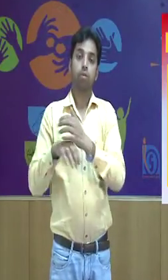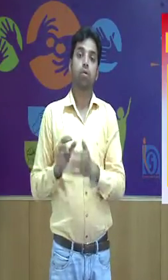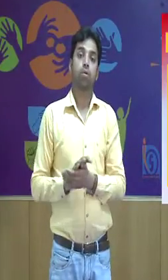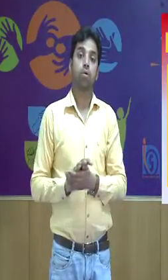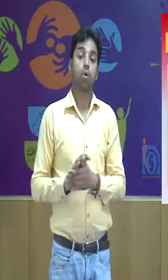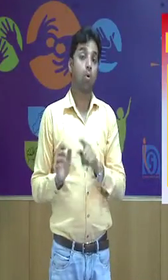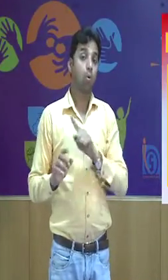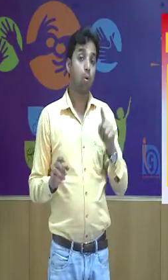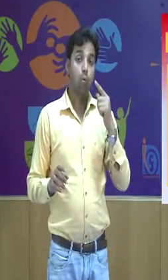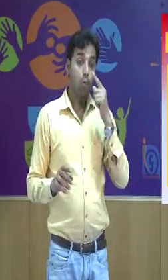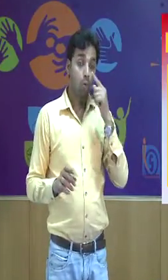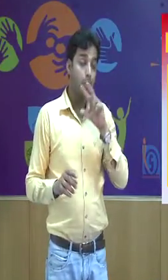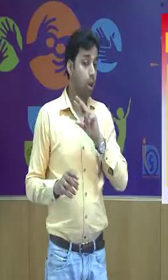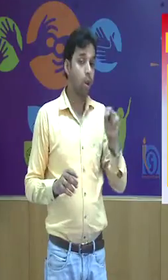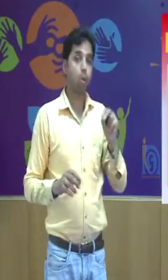and not any women.